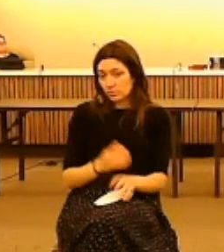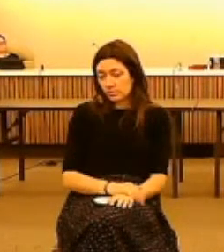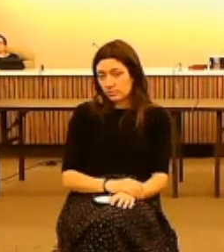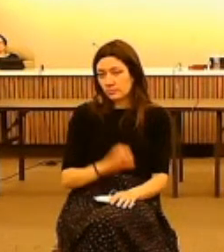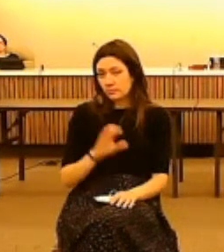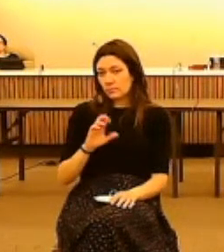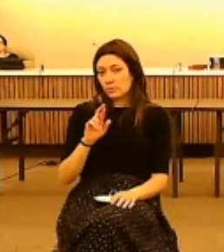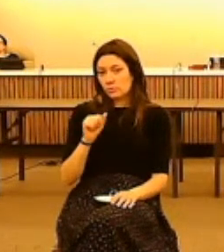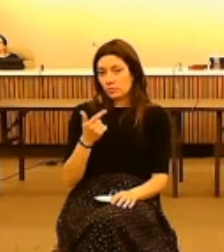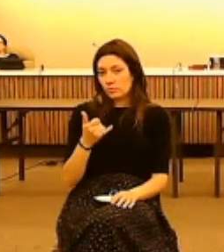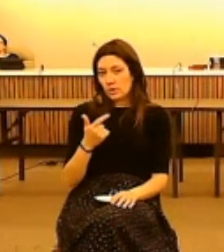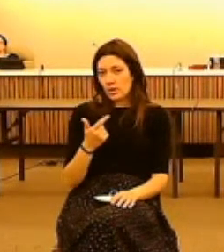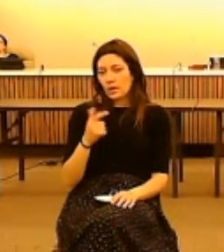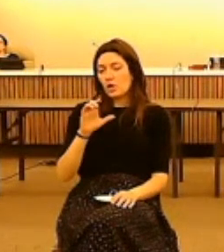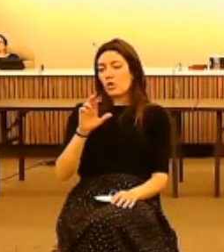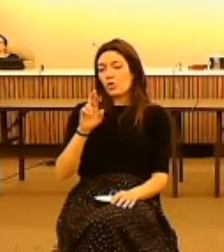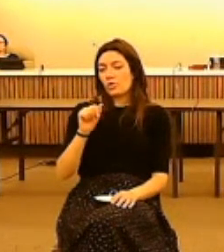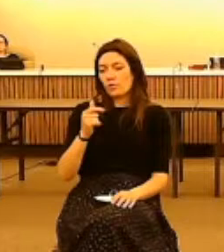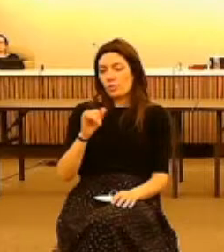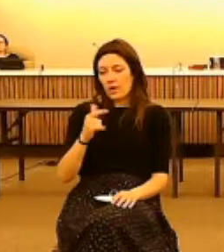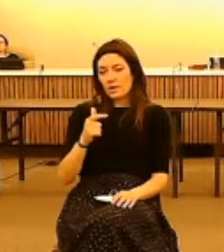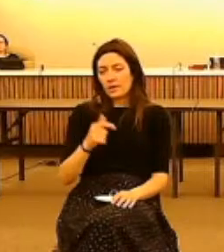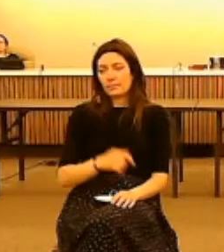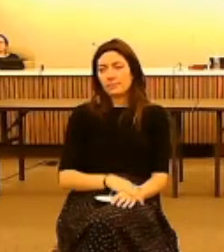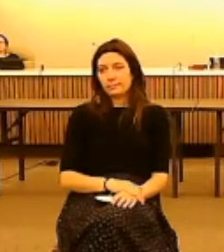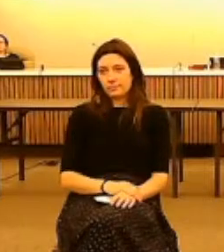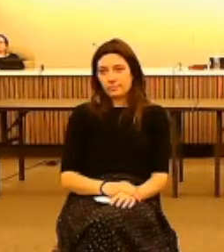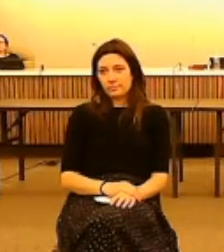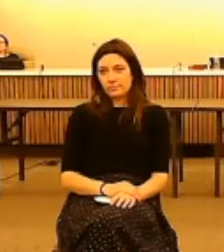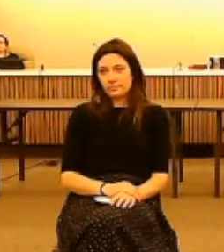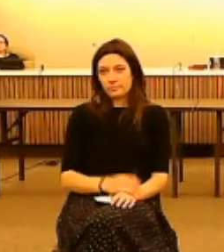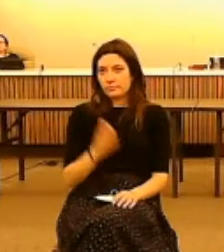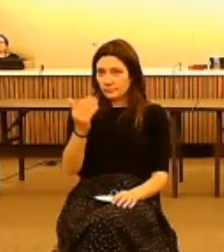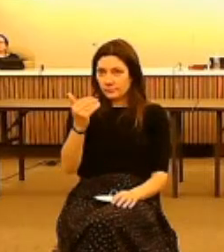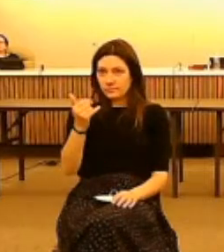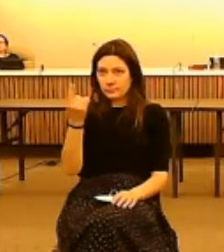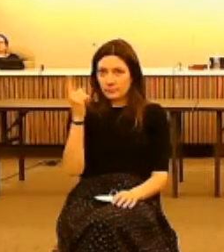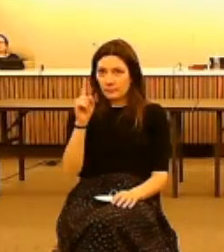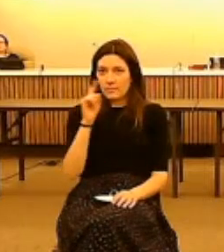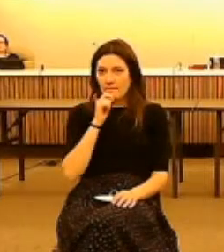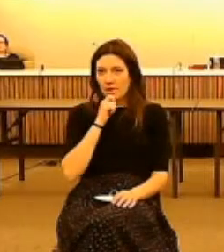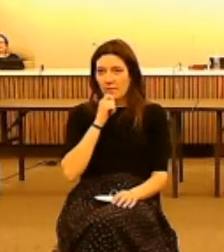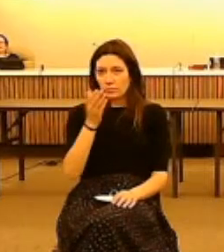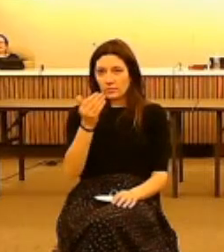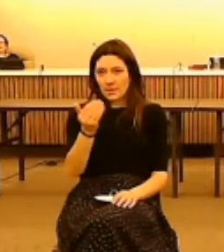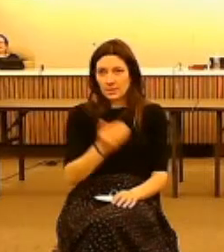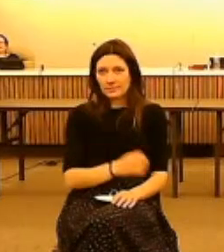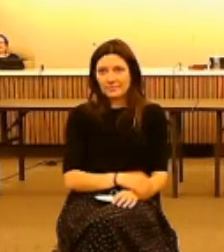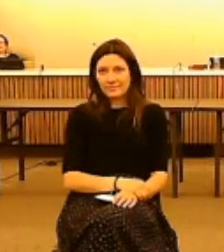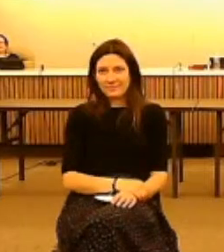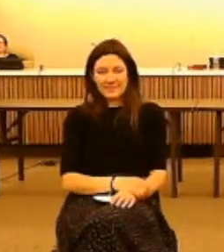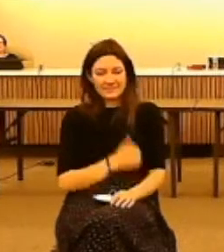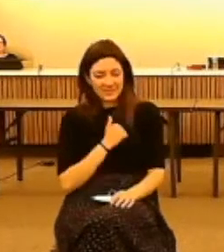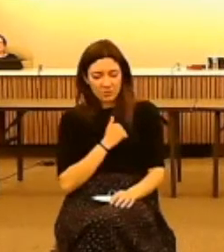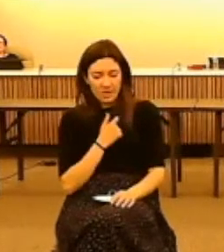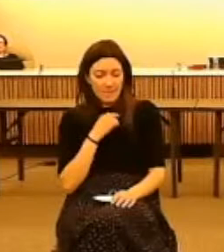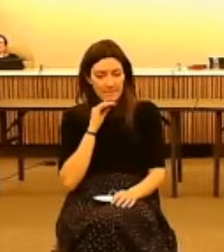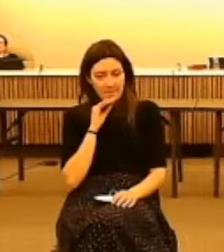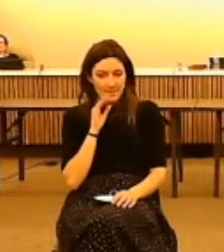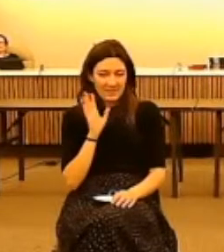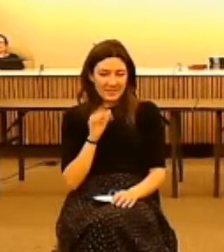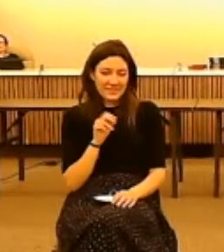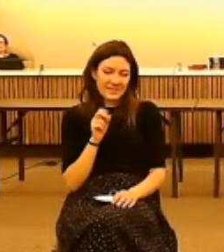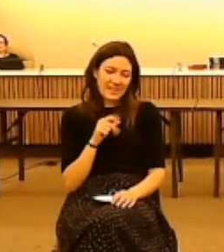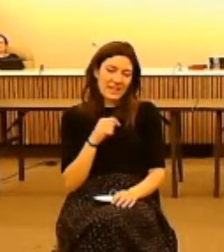Craig, coming up. I just wanted to add in on that. Don't start talking till you get to that microphone. Sorry, thanks. Sorry, I just wanted to add